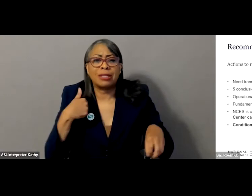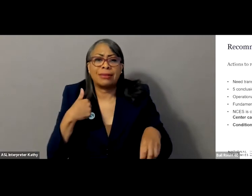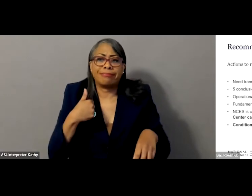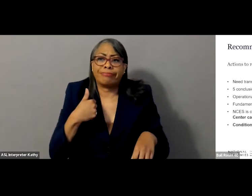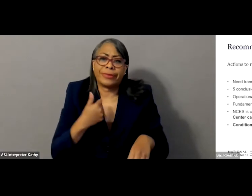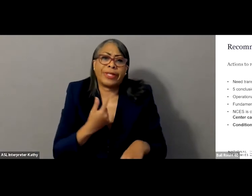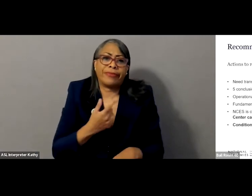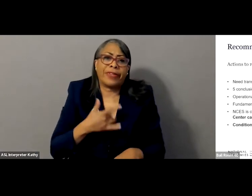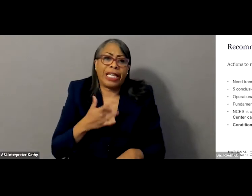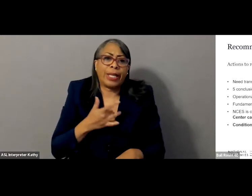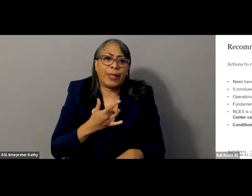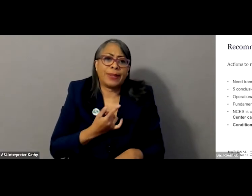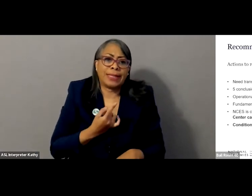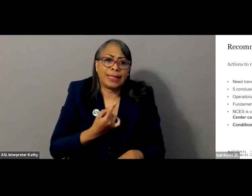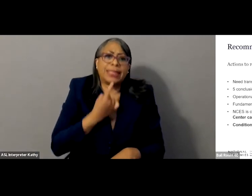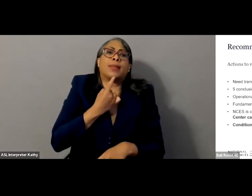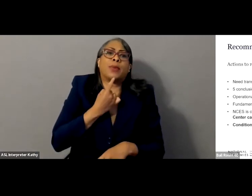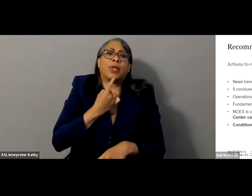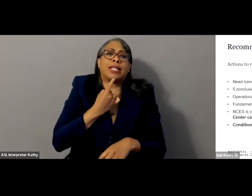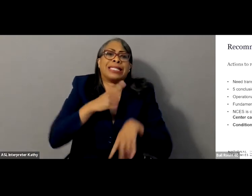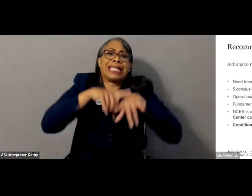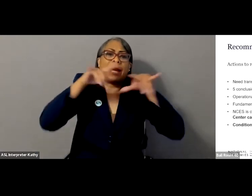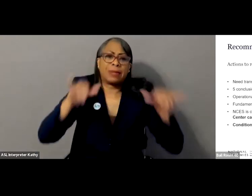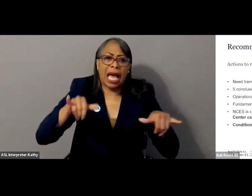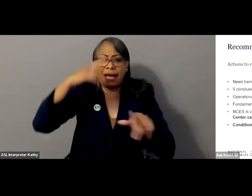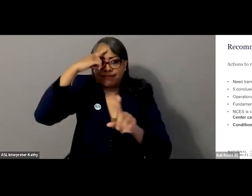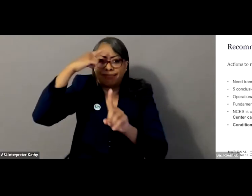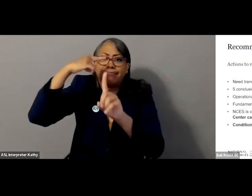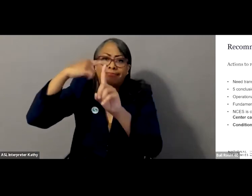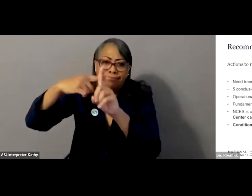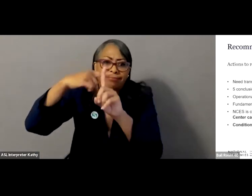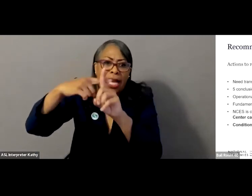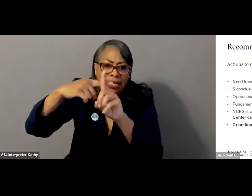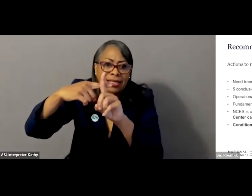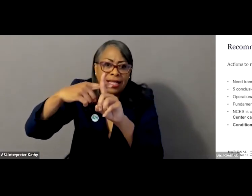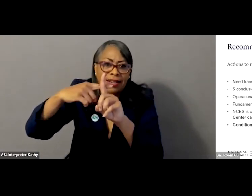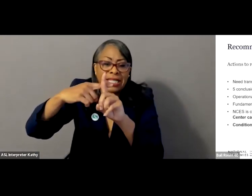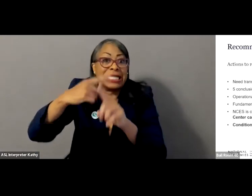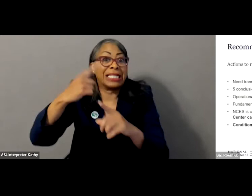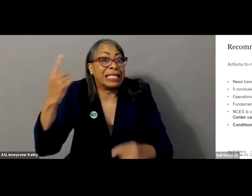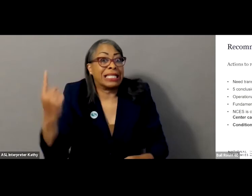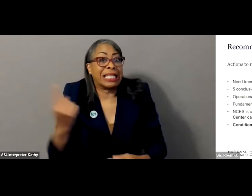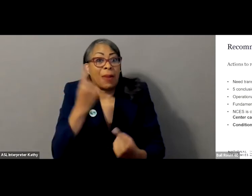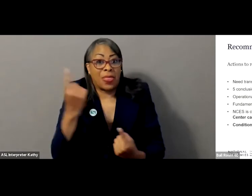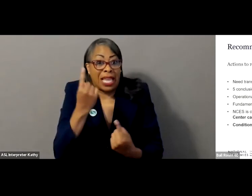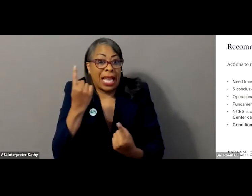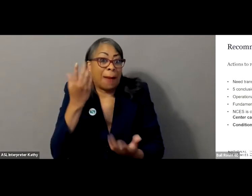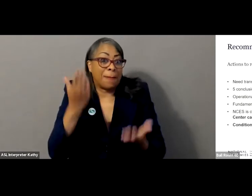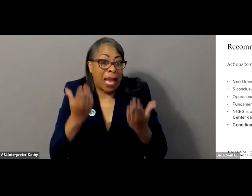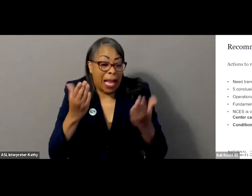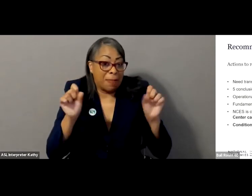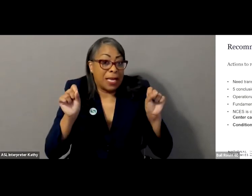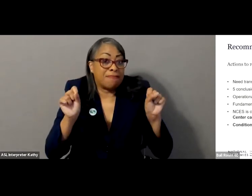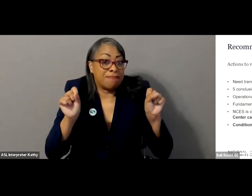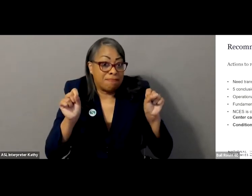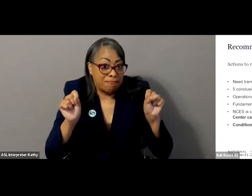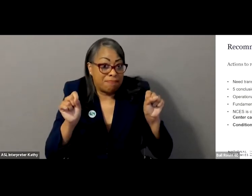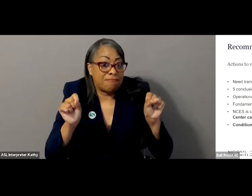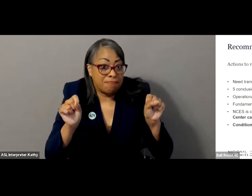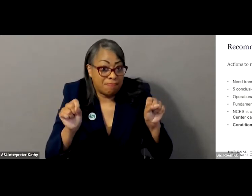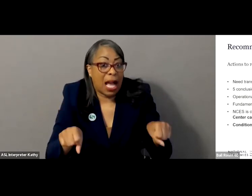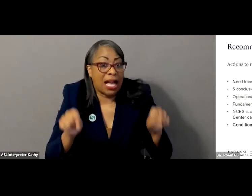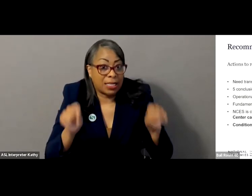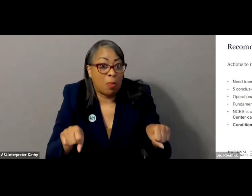also optimistic enough to think that something might be possible that